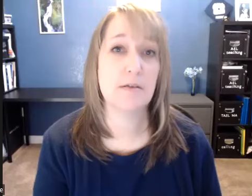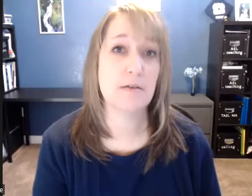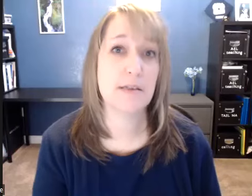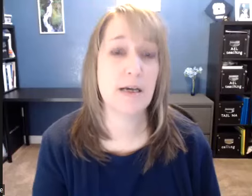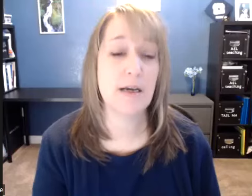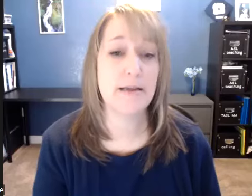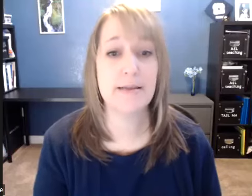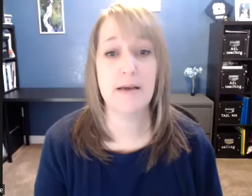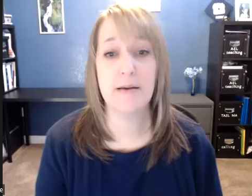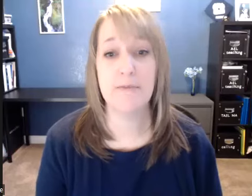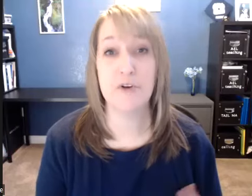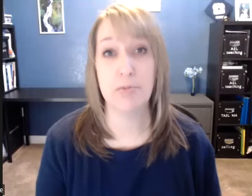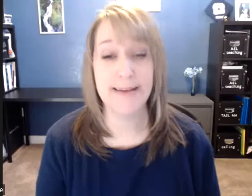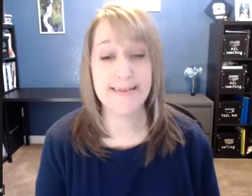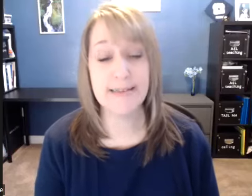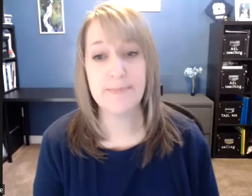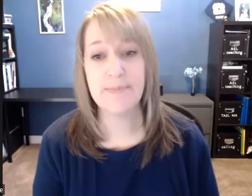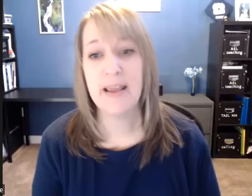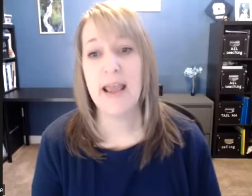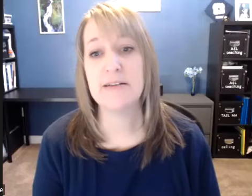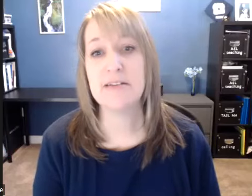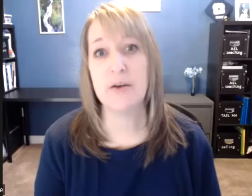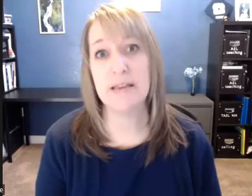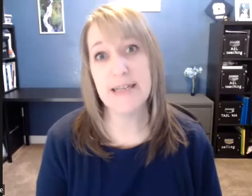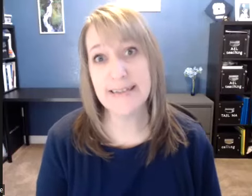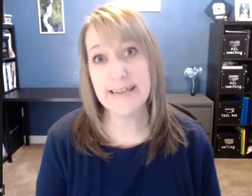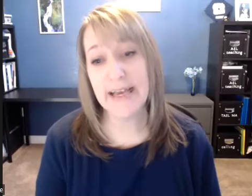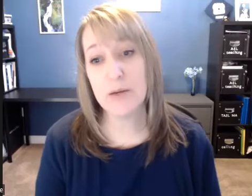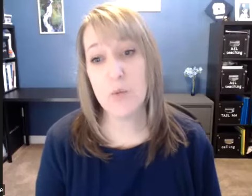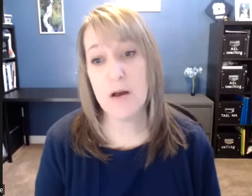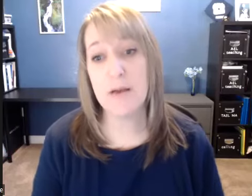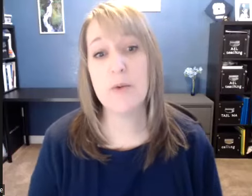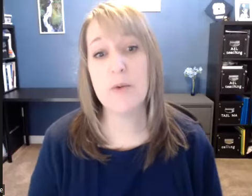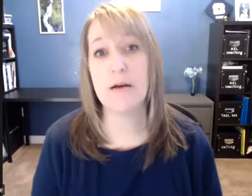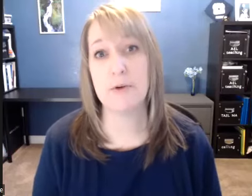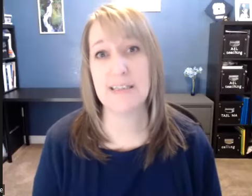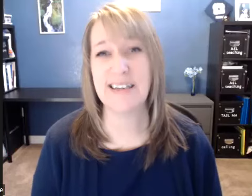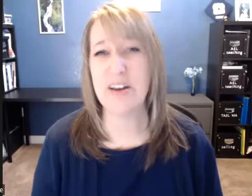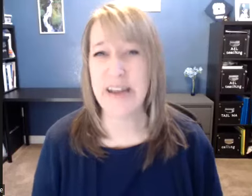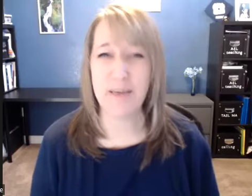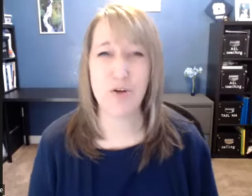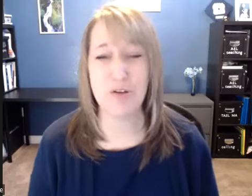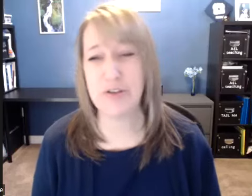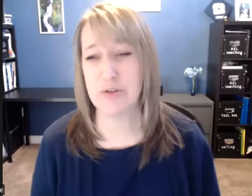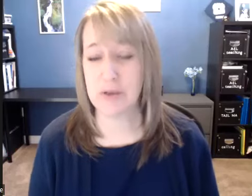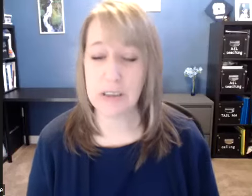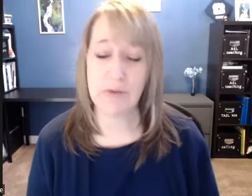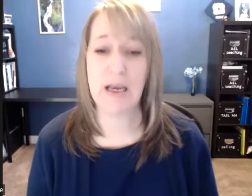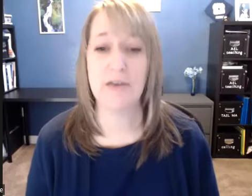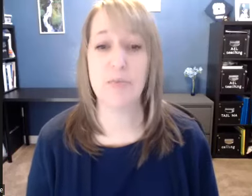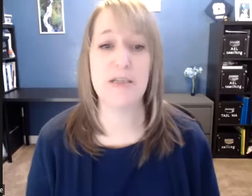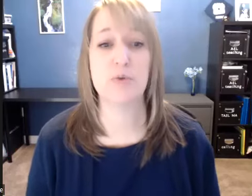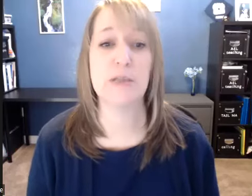learn signs for places. And so in Lesson 9-1, we are focusing on neighborhoods or, the kind of place where you'd like